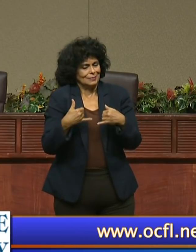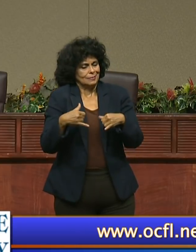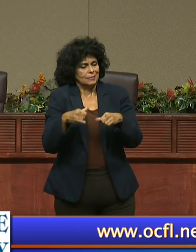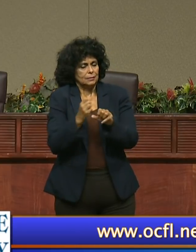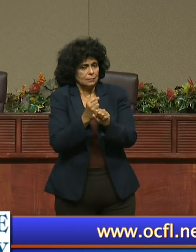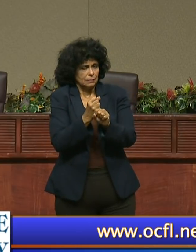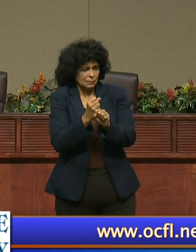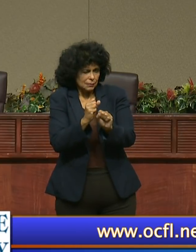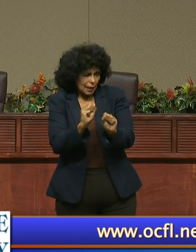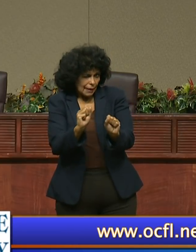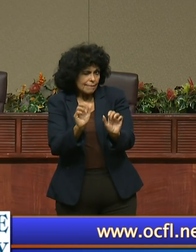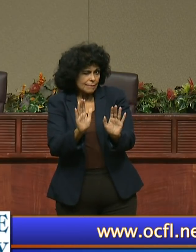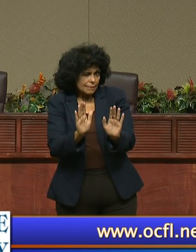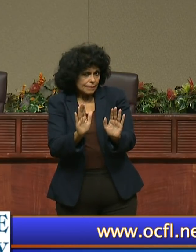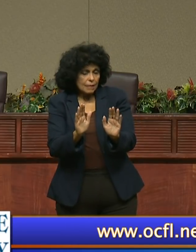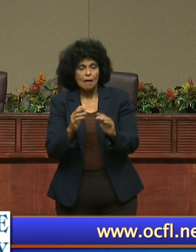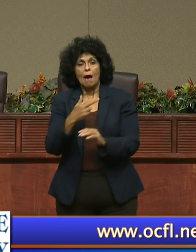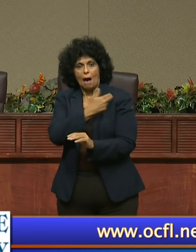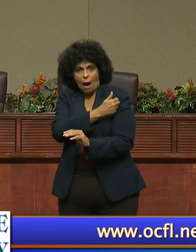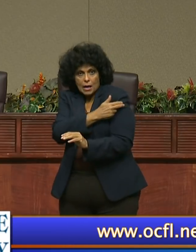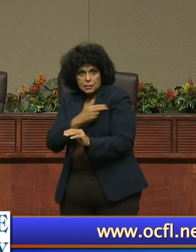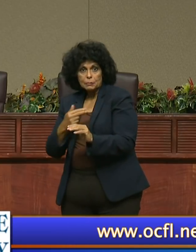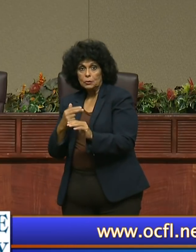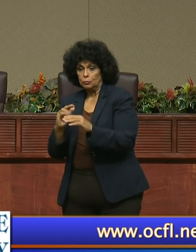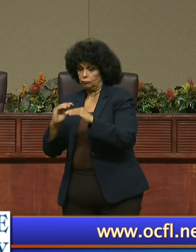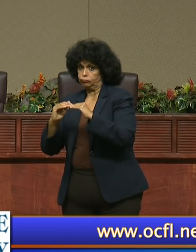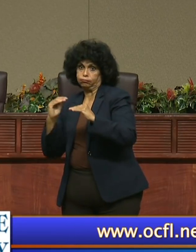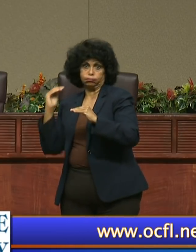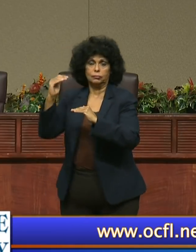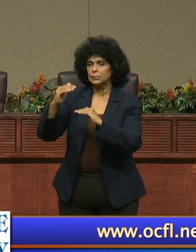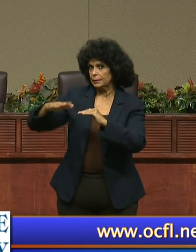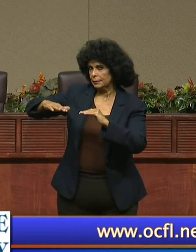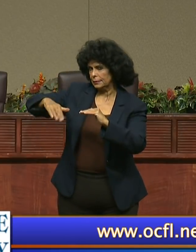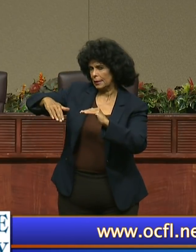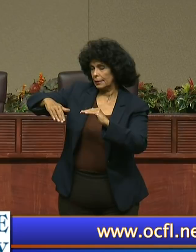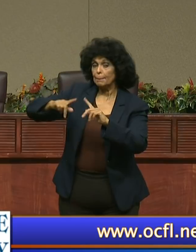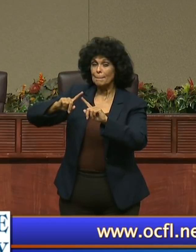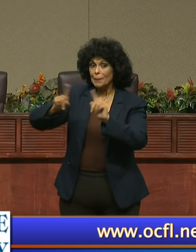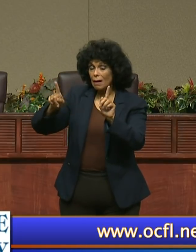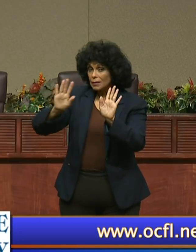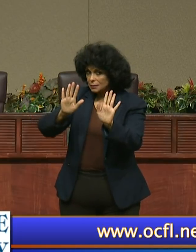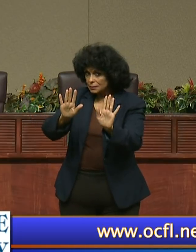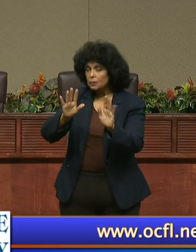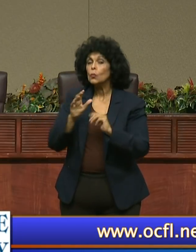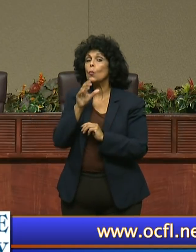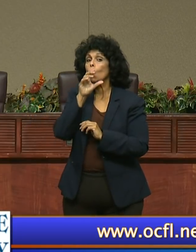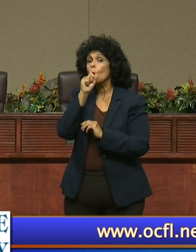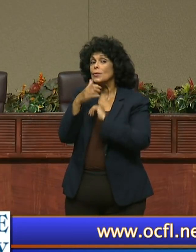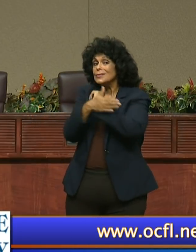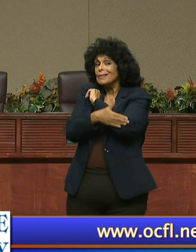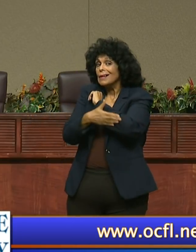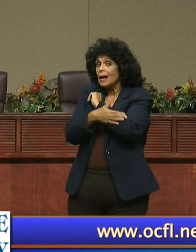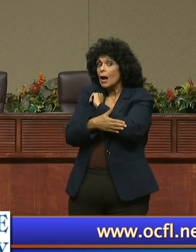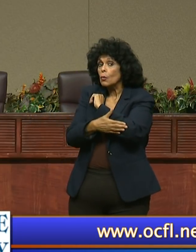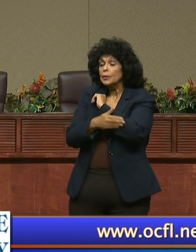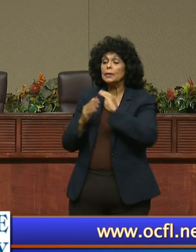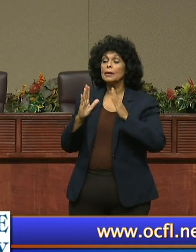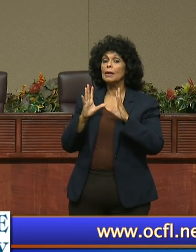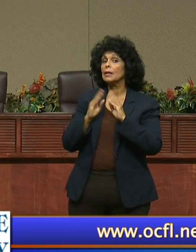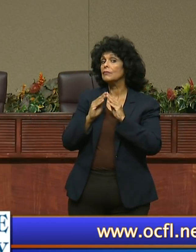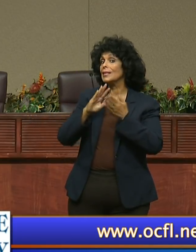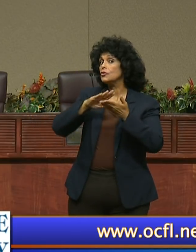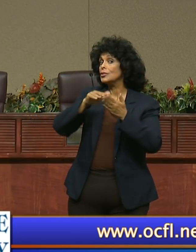our hospitals. However, to that end, the Orange County Convention Center has been visited for the past 2 days by